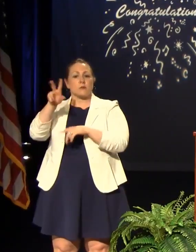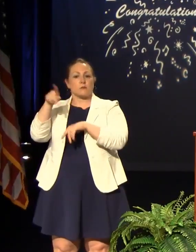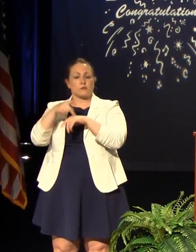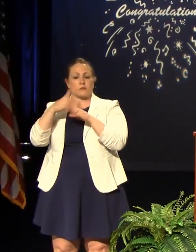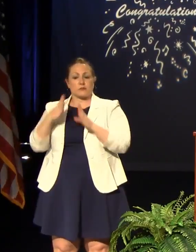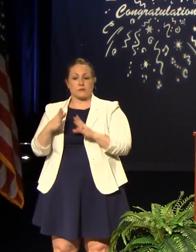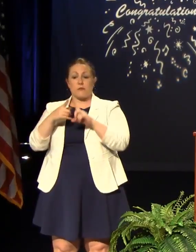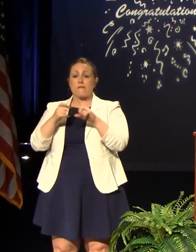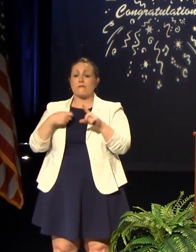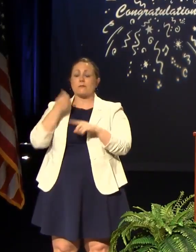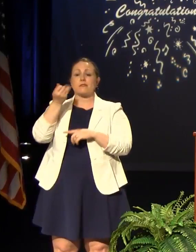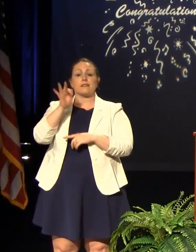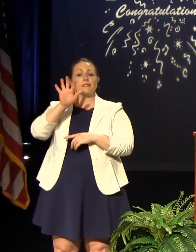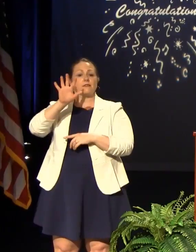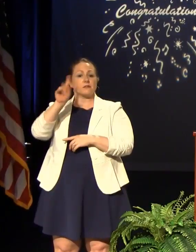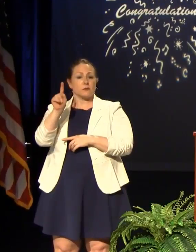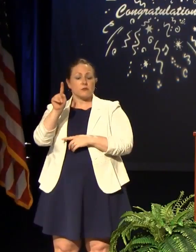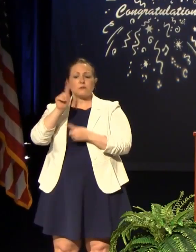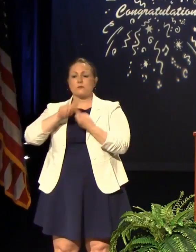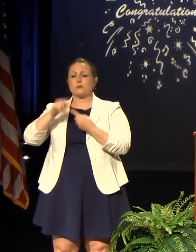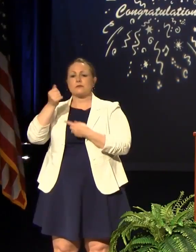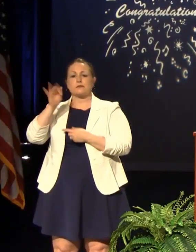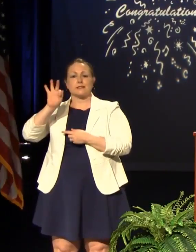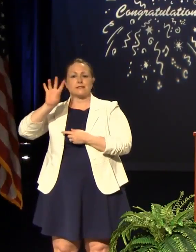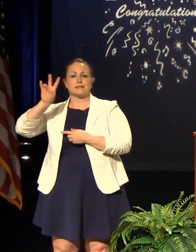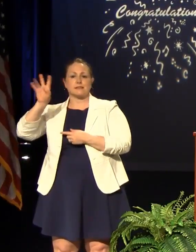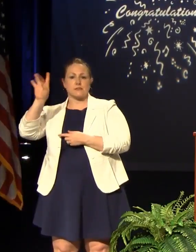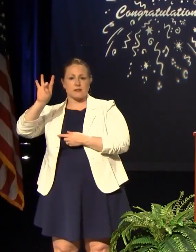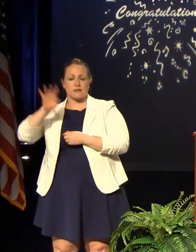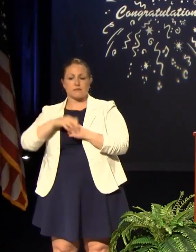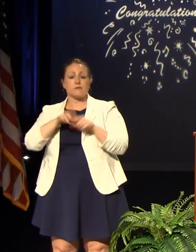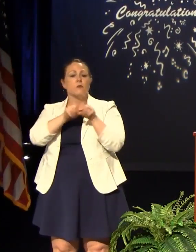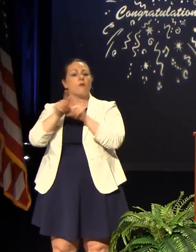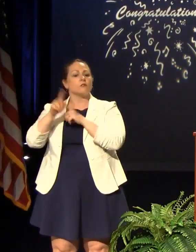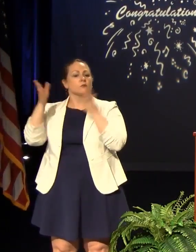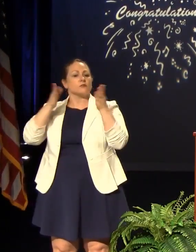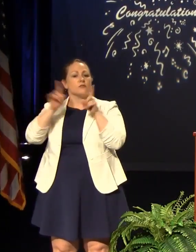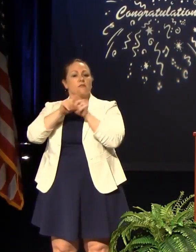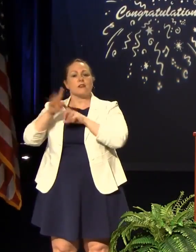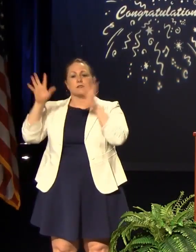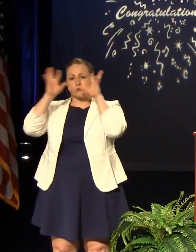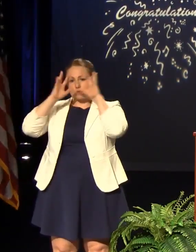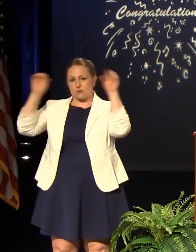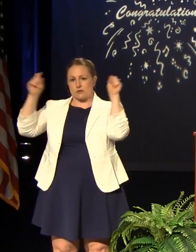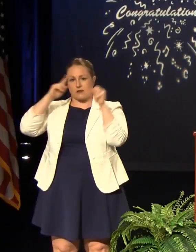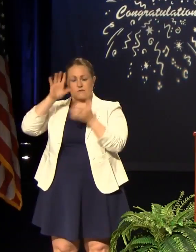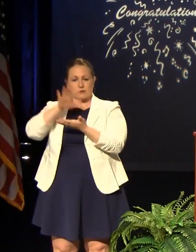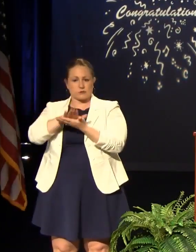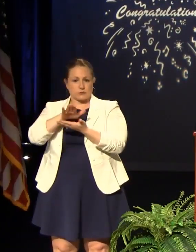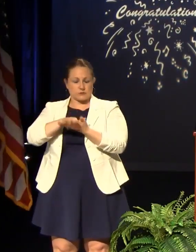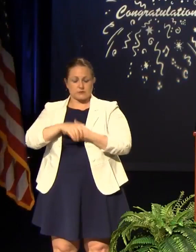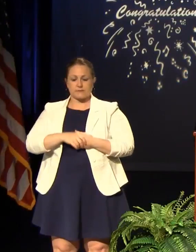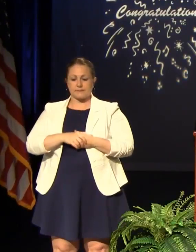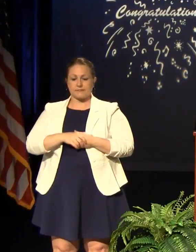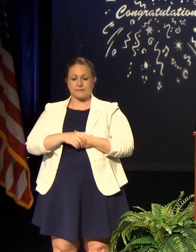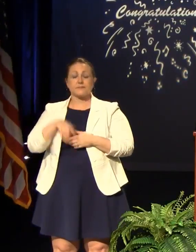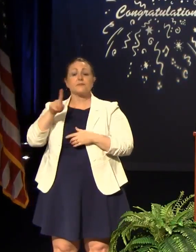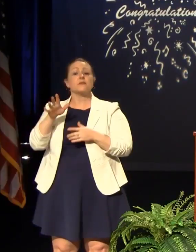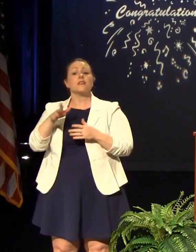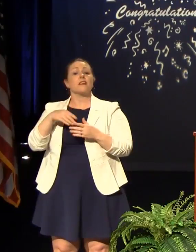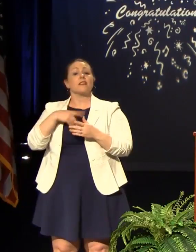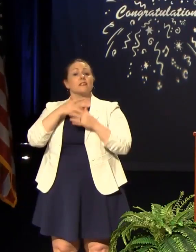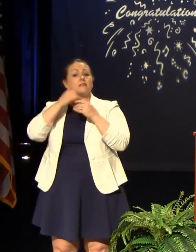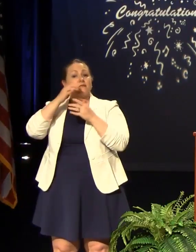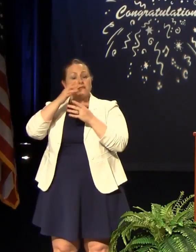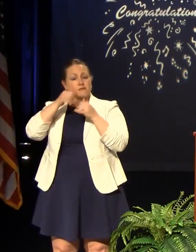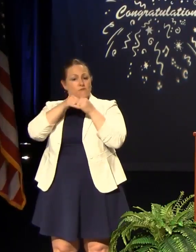1951 to 1978. He also served the district as superintendent of schools. This plaque is awarded to the most